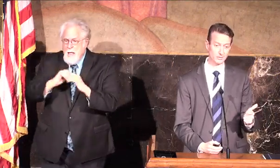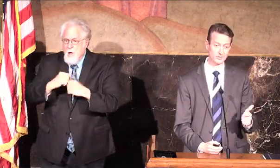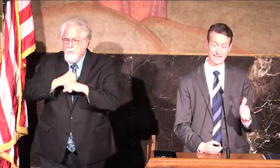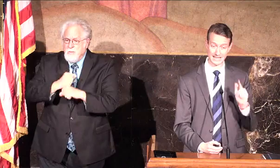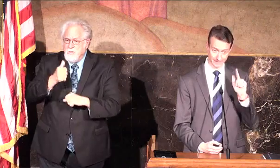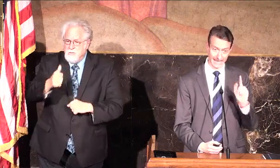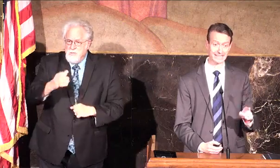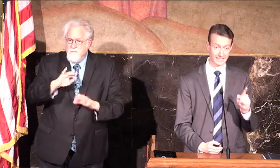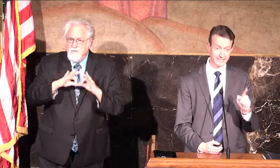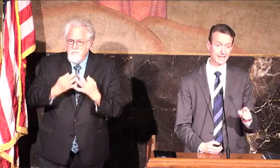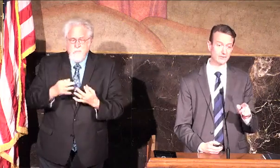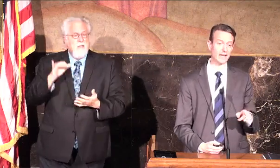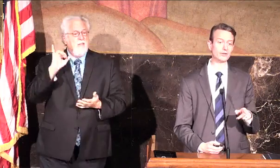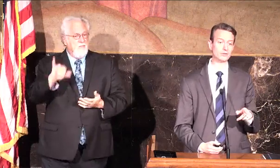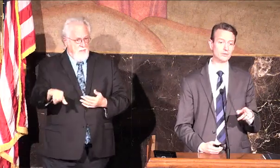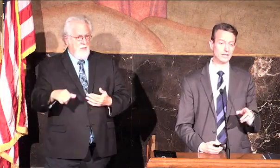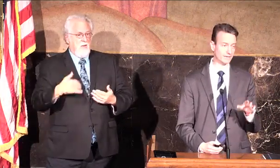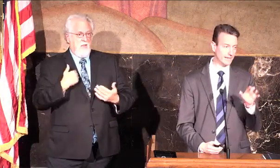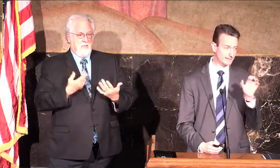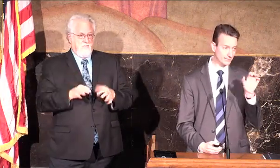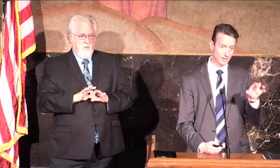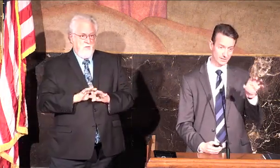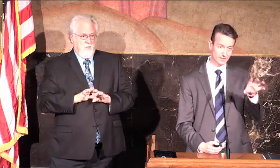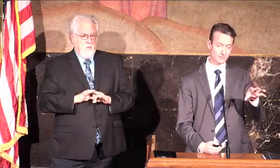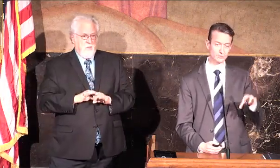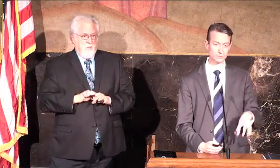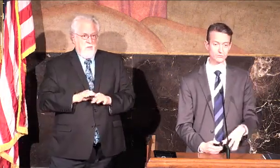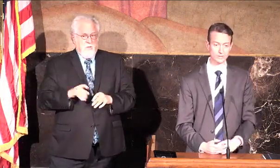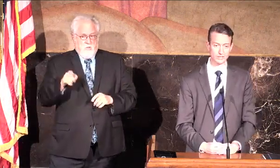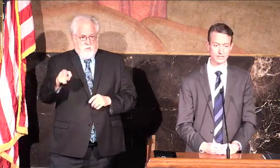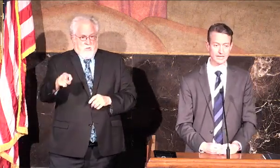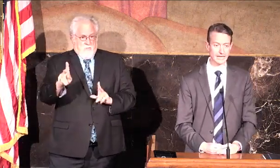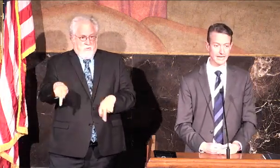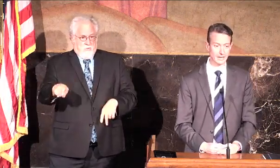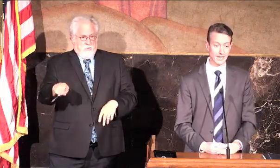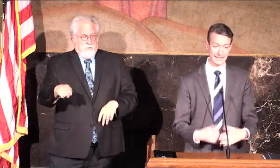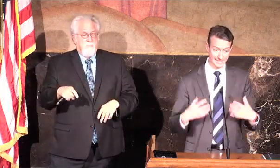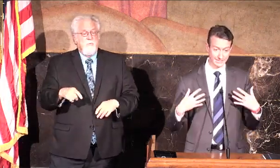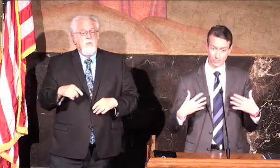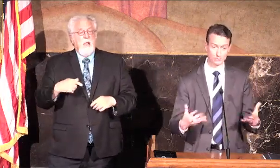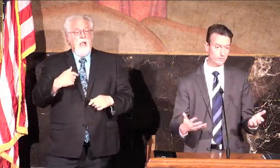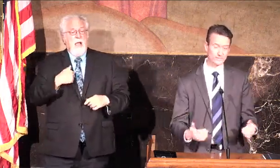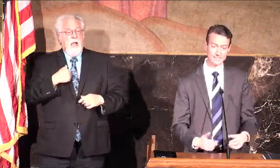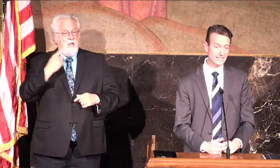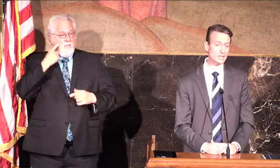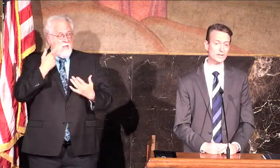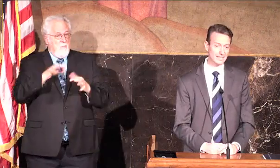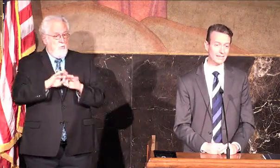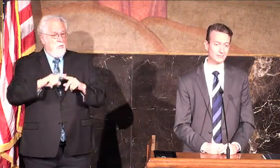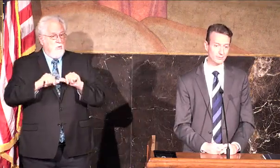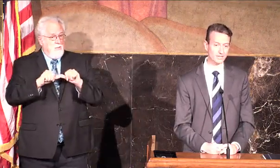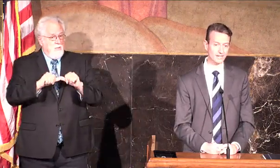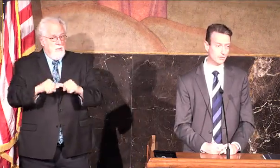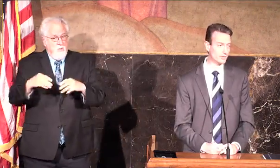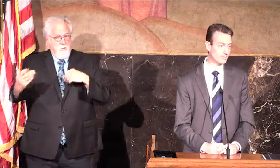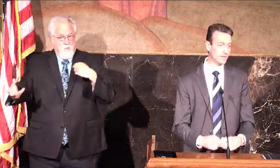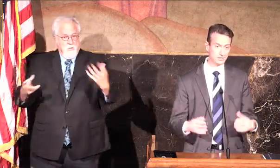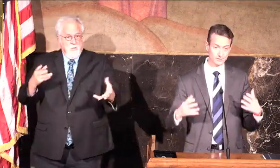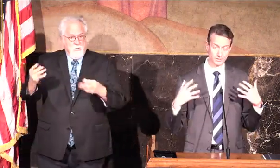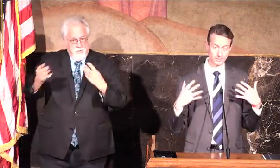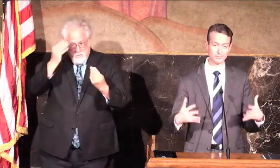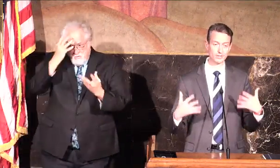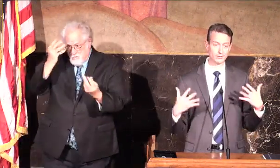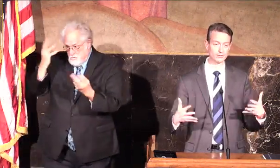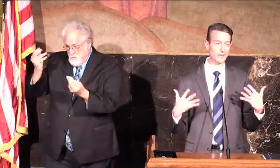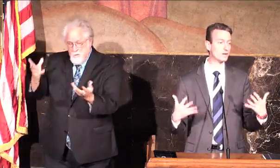family members. That does have a value. That has a value to the individual who's reached. I think it's important for us to continue getting that information out there, making